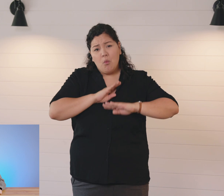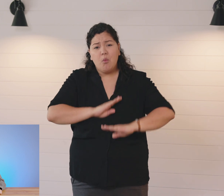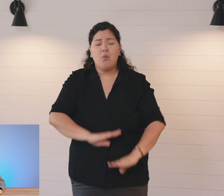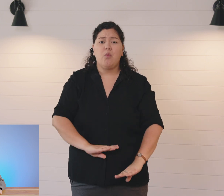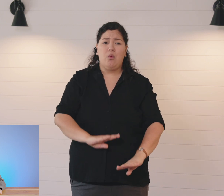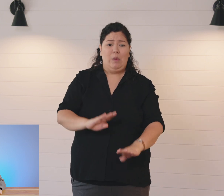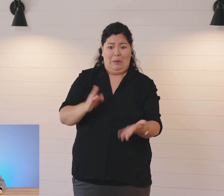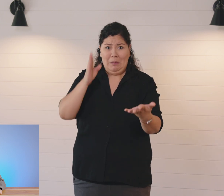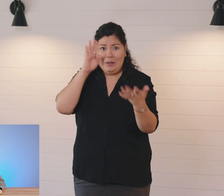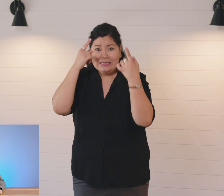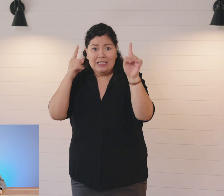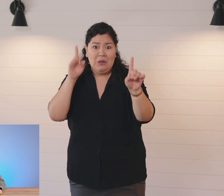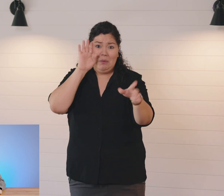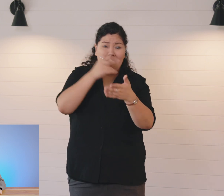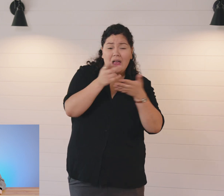if this is ever going to work out.